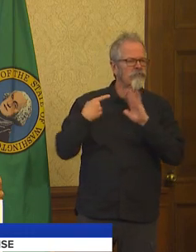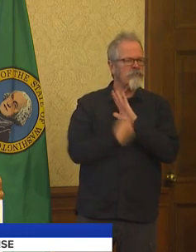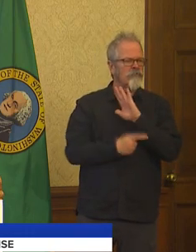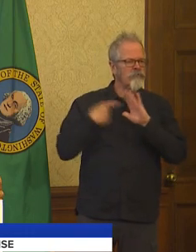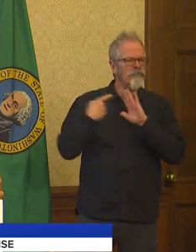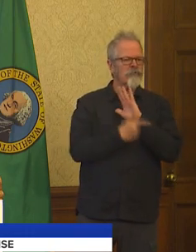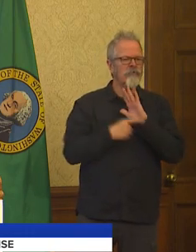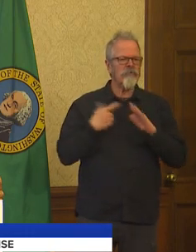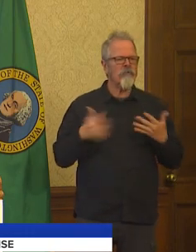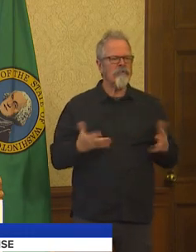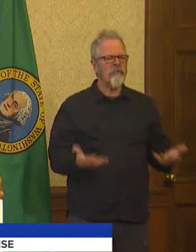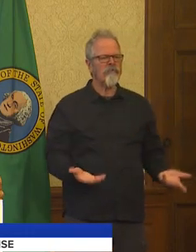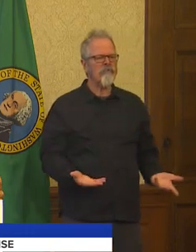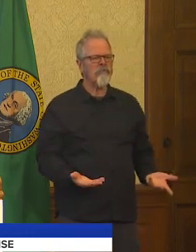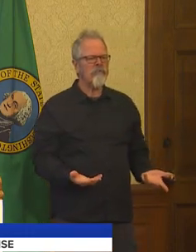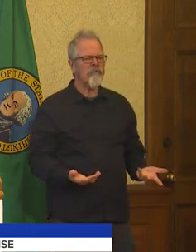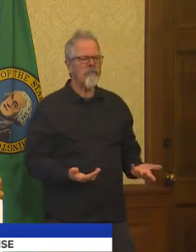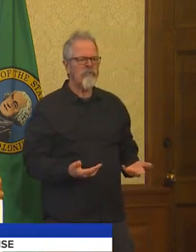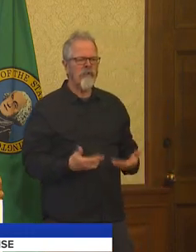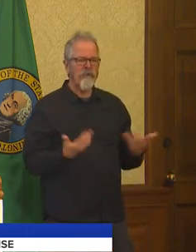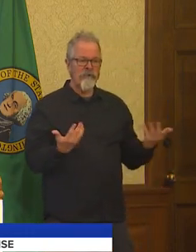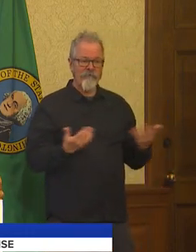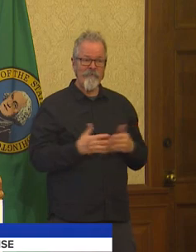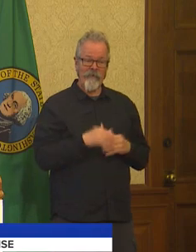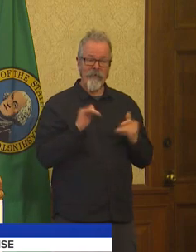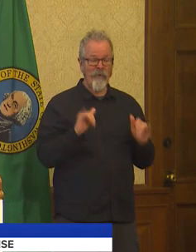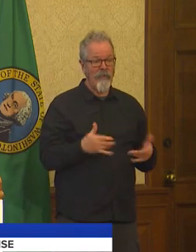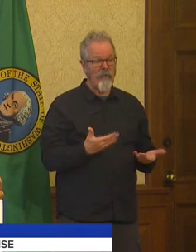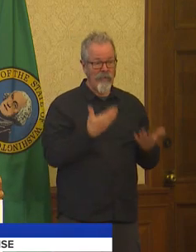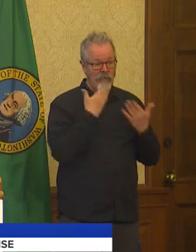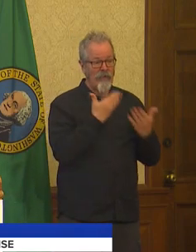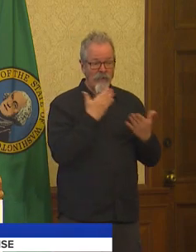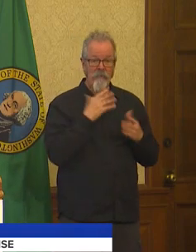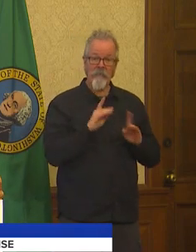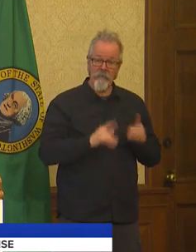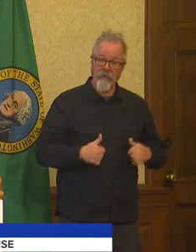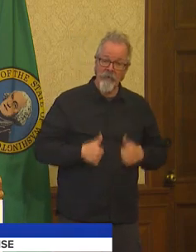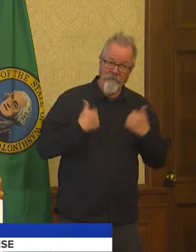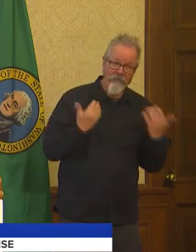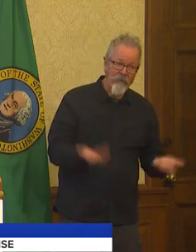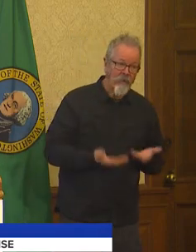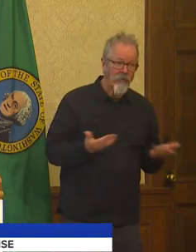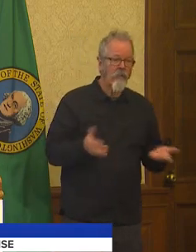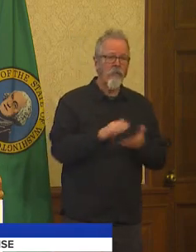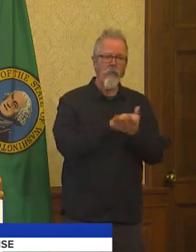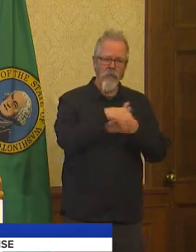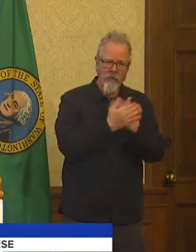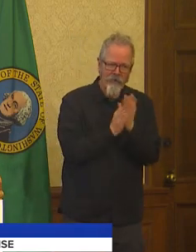And I appreciate it. With that, Tara, are we? All done. Okay, thank you. Wash your hands.